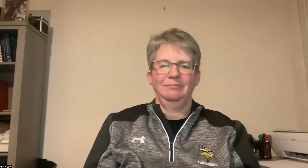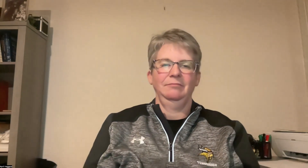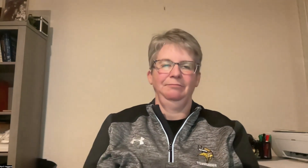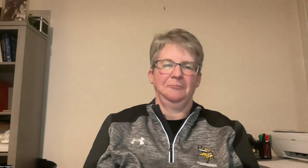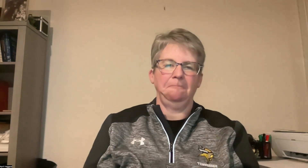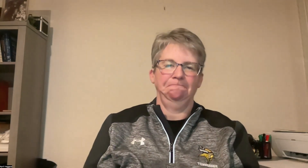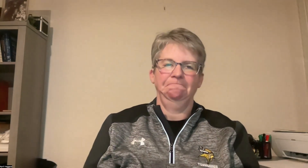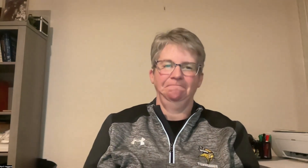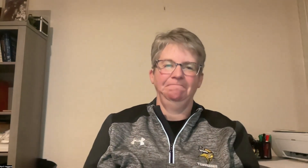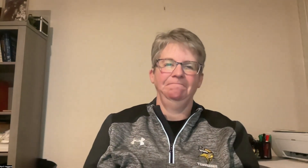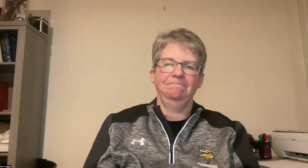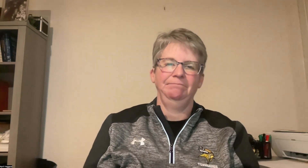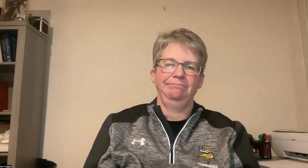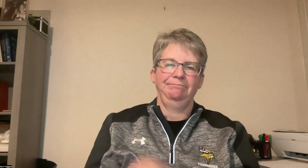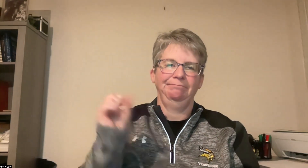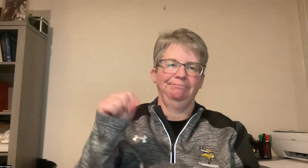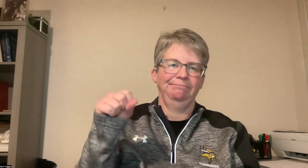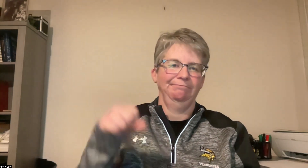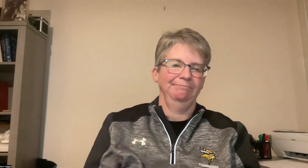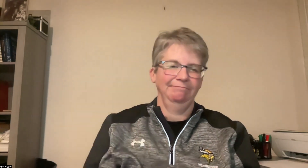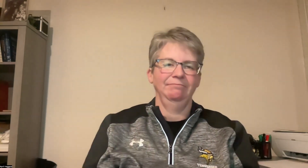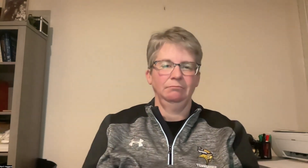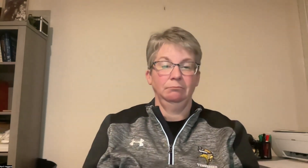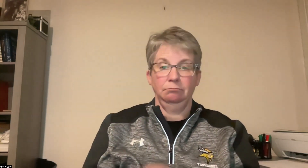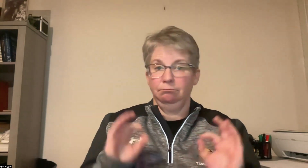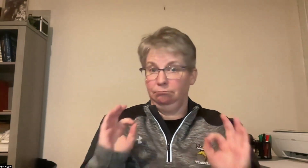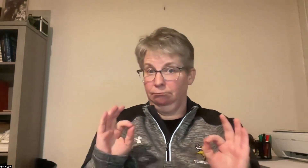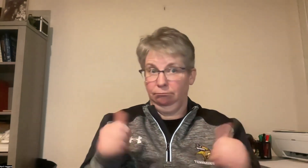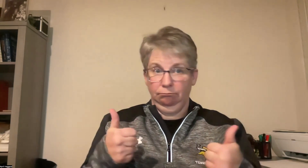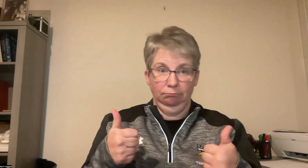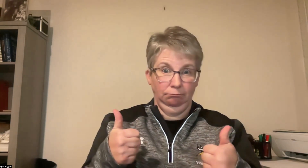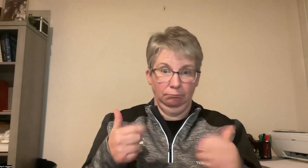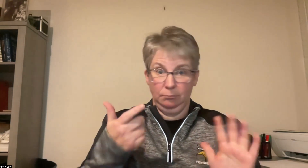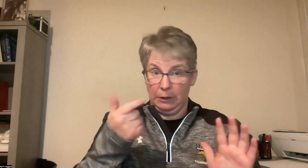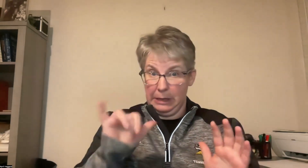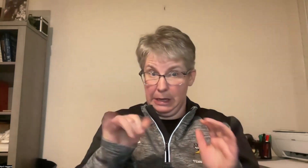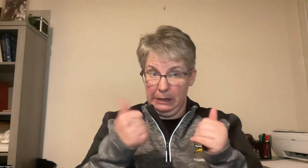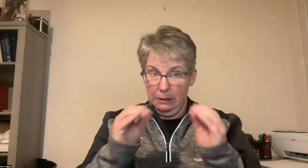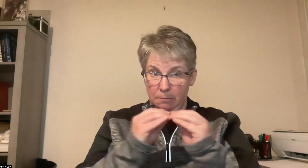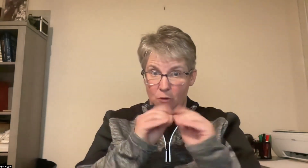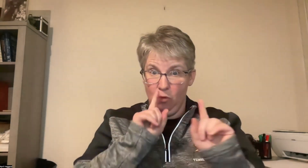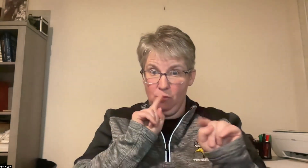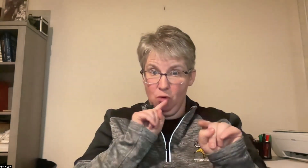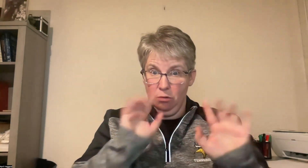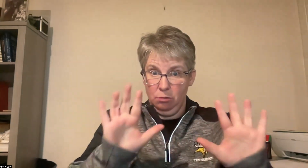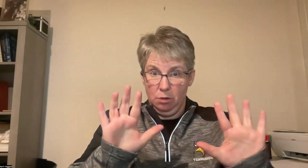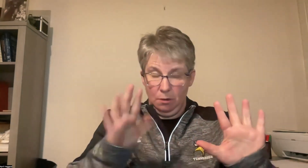Possibly. Yeah, that would be good if it was possible to connect. Mm-hmm. All right. Any